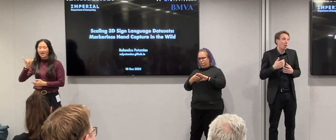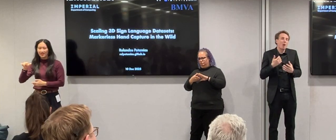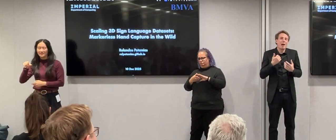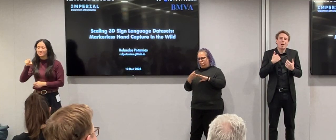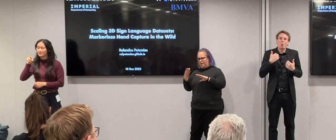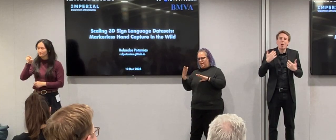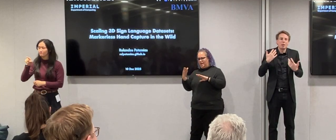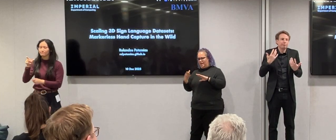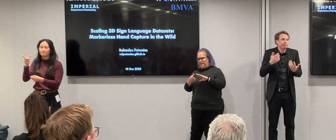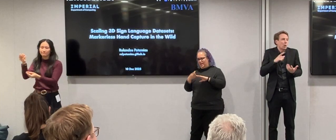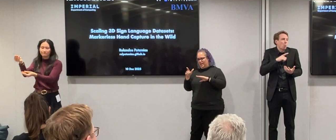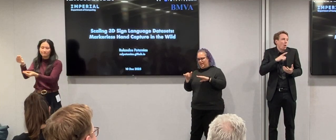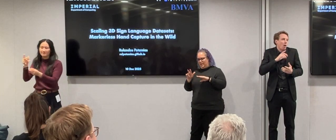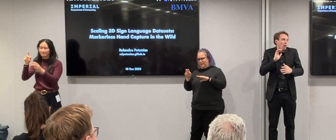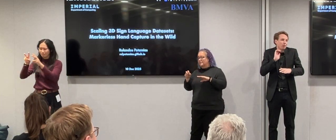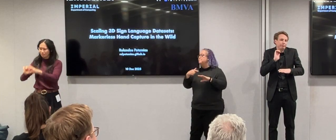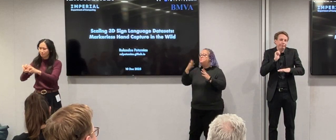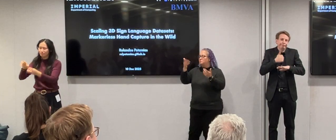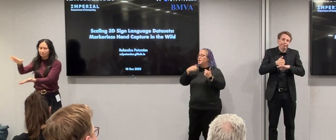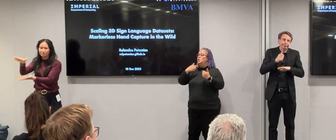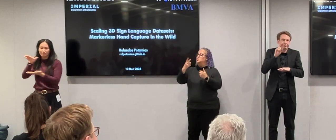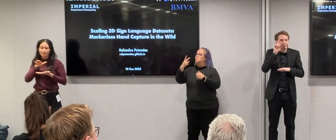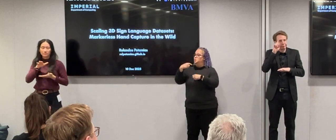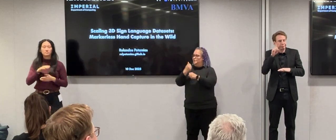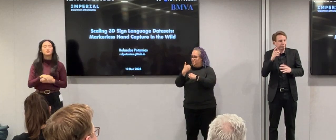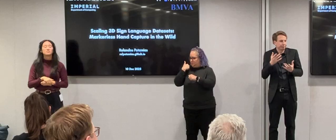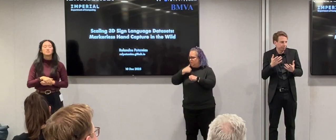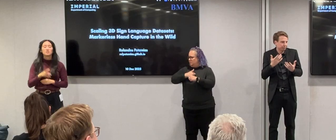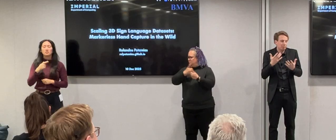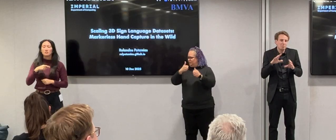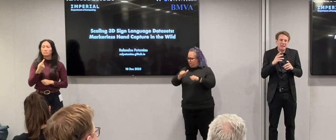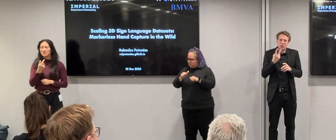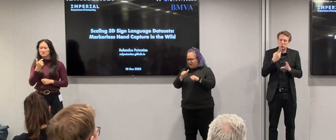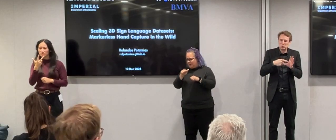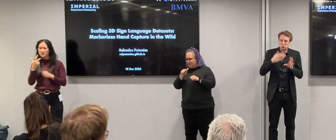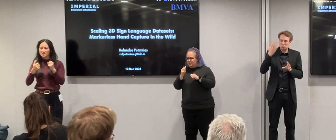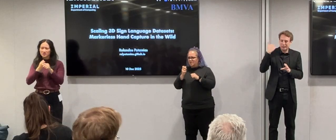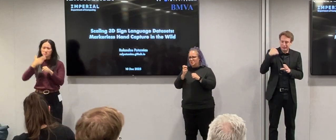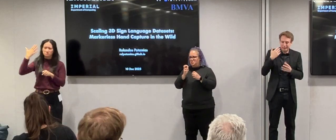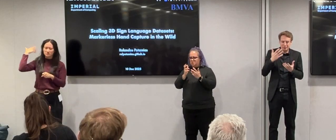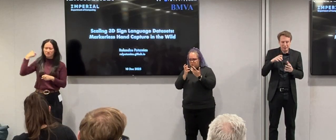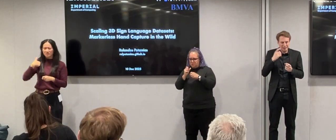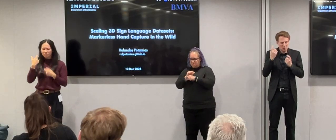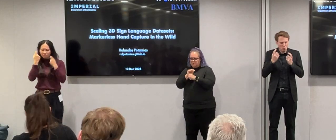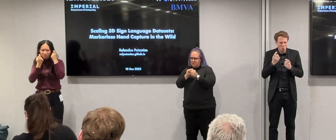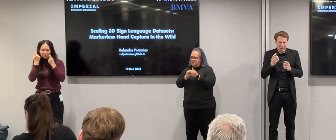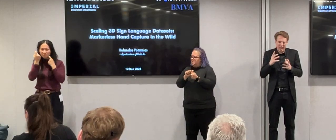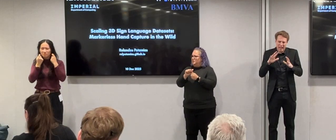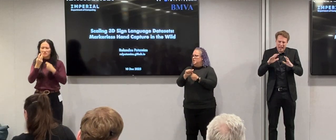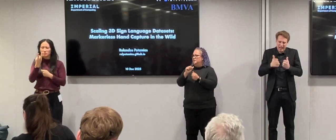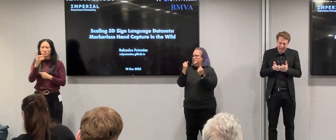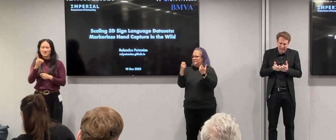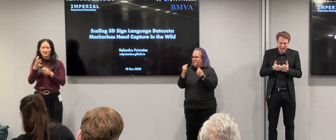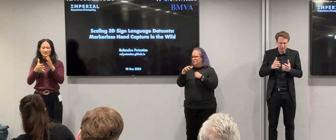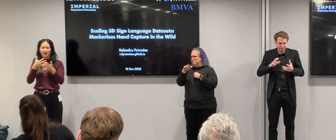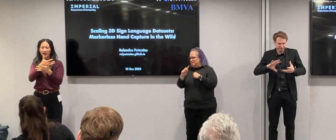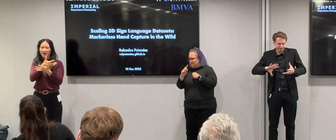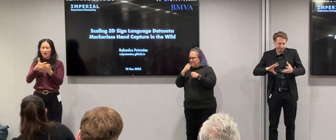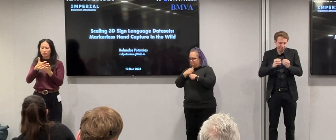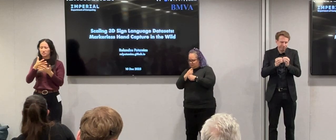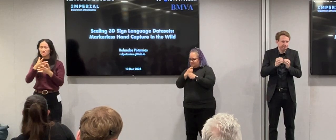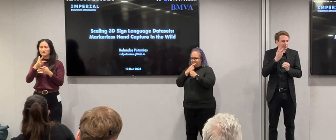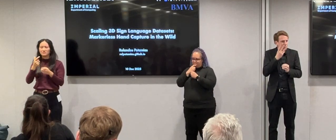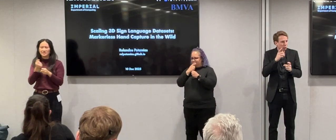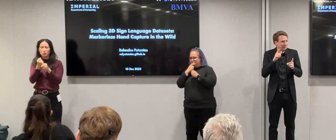that 2 years ago we tried to tackle the problem of 3D sign language generation. And we realized that